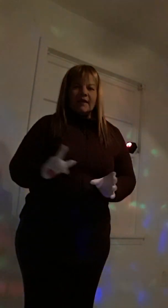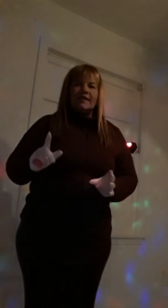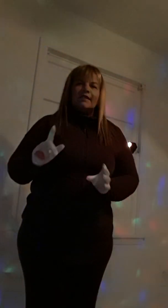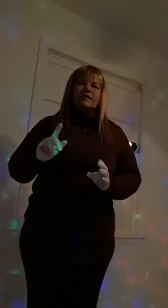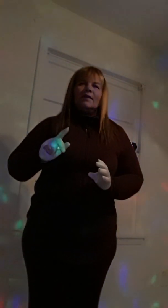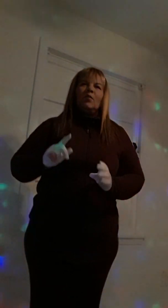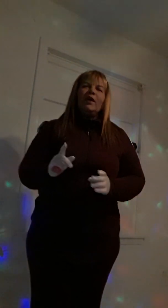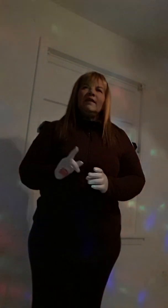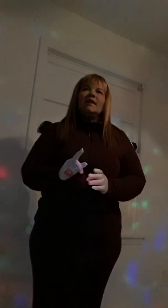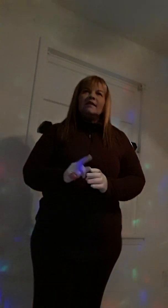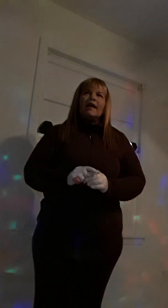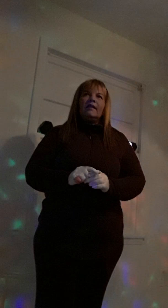es muy interesante.